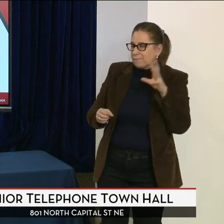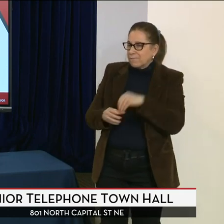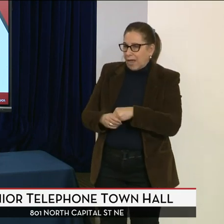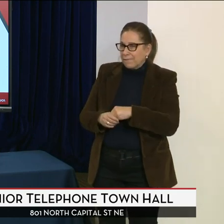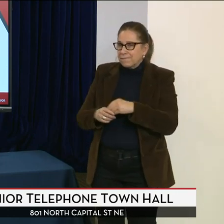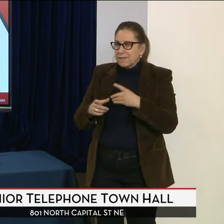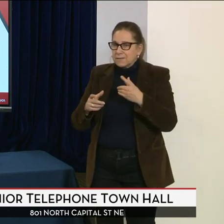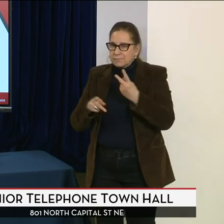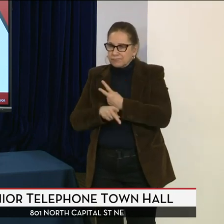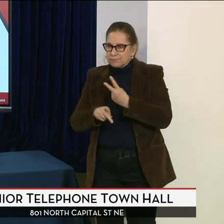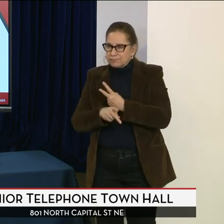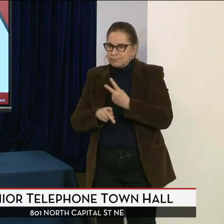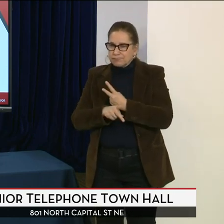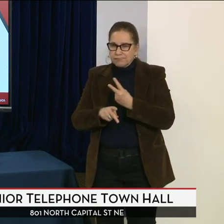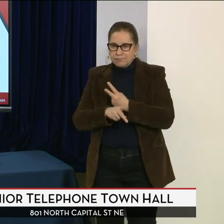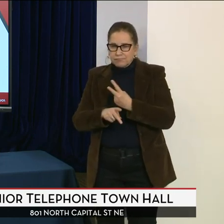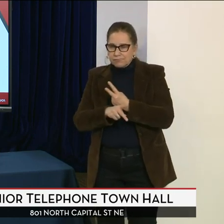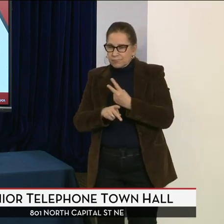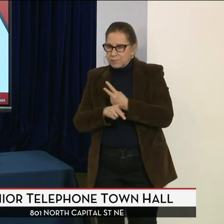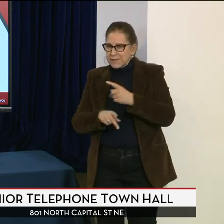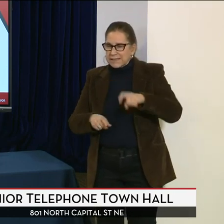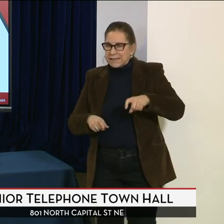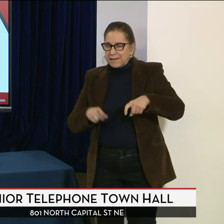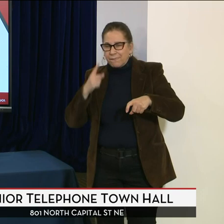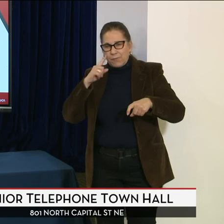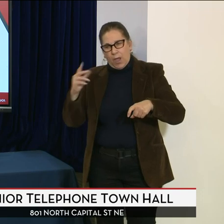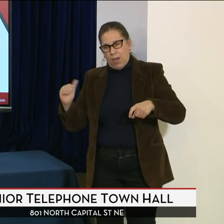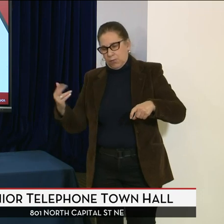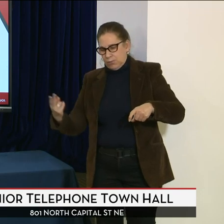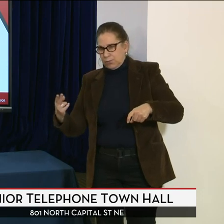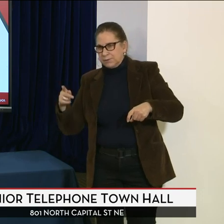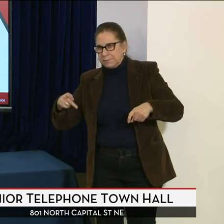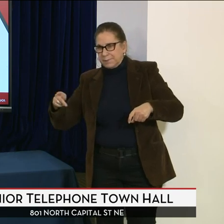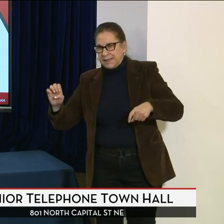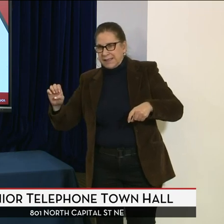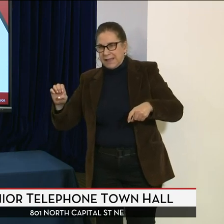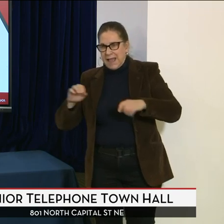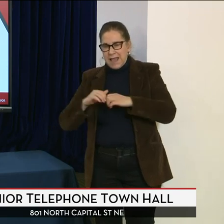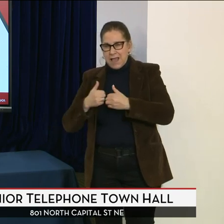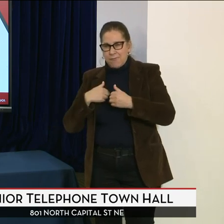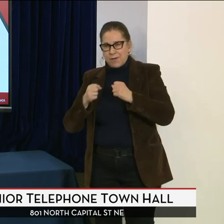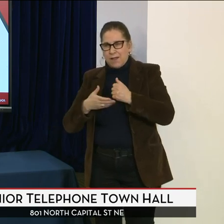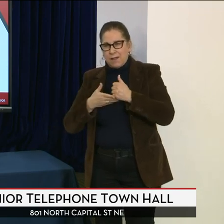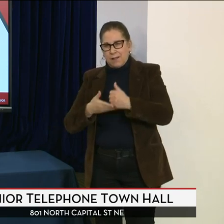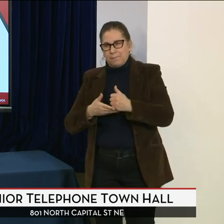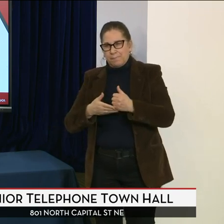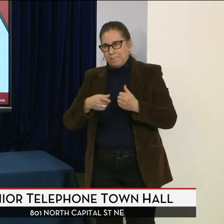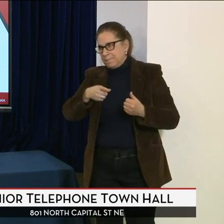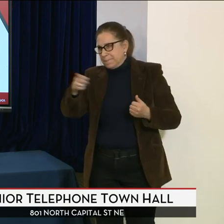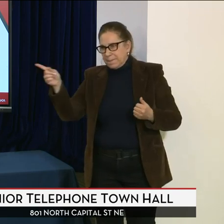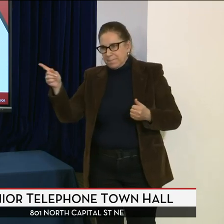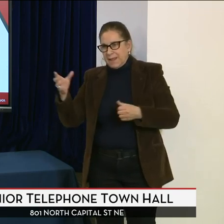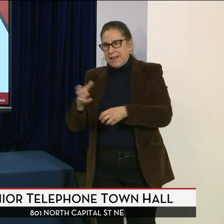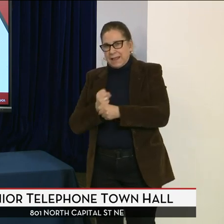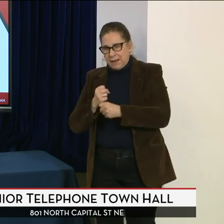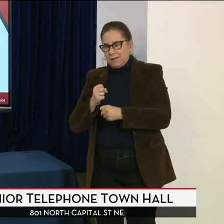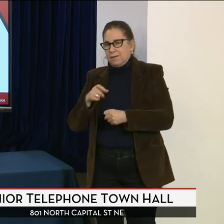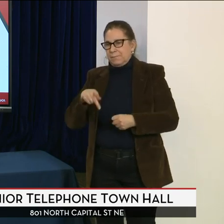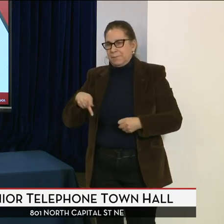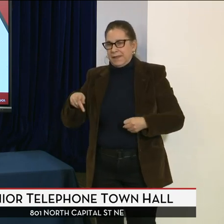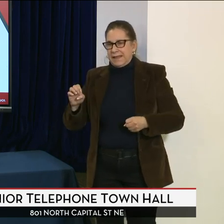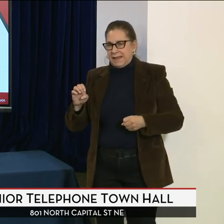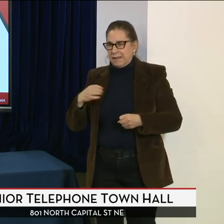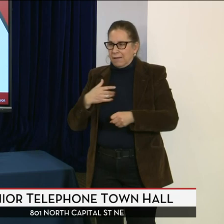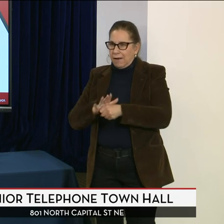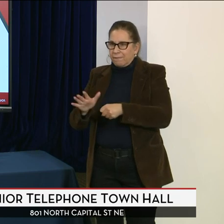protective equipment, and where possible to be able to assist them in acquiring that personal protective equipment, so that if they have